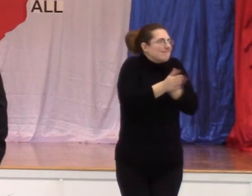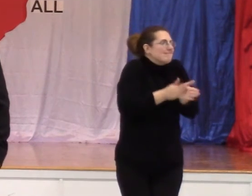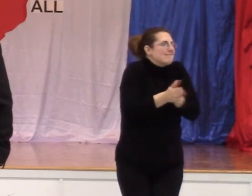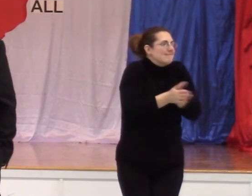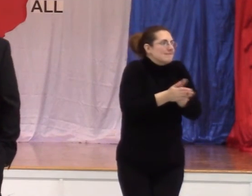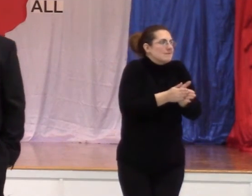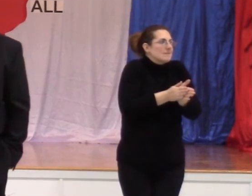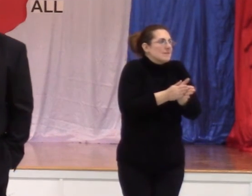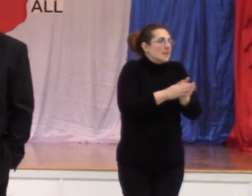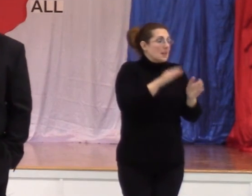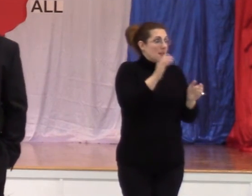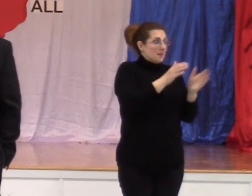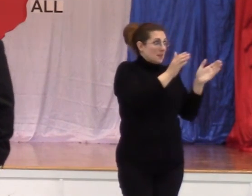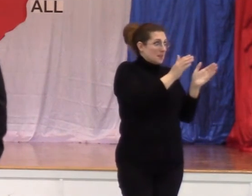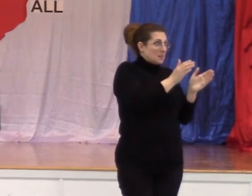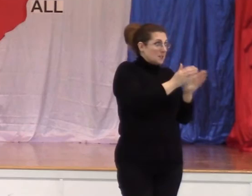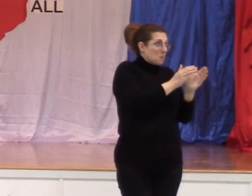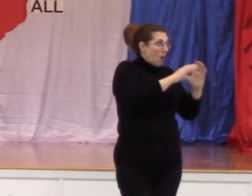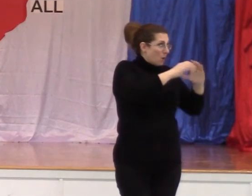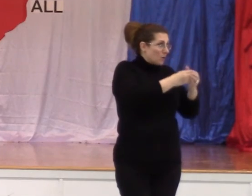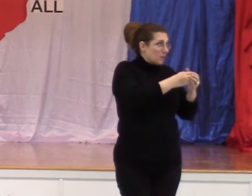The original small group is from the pietists.